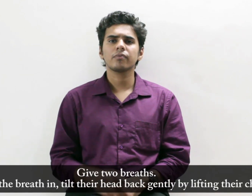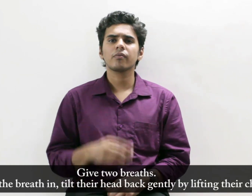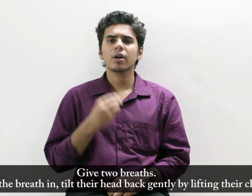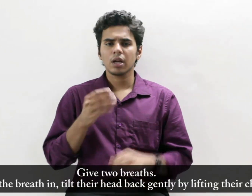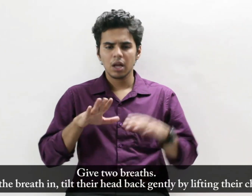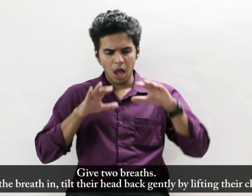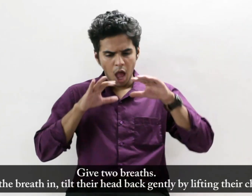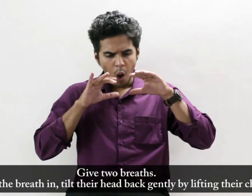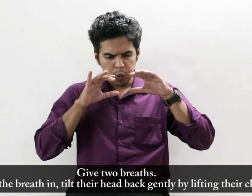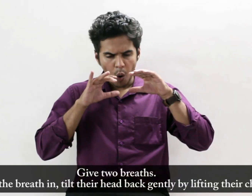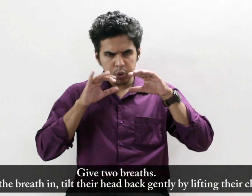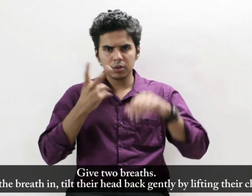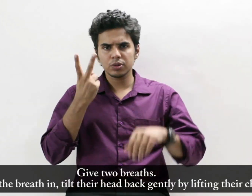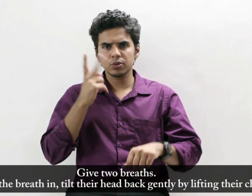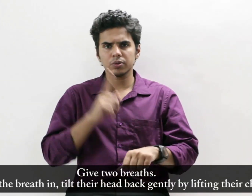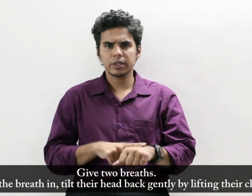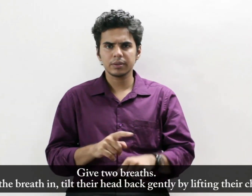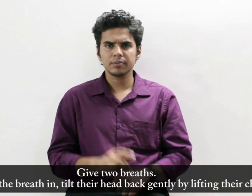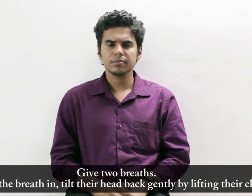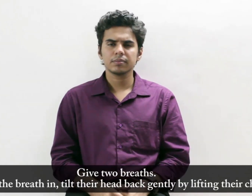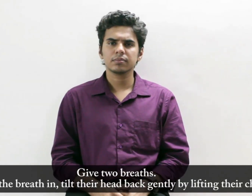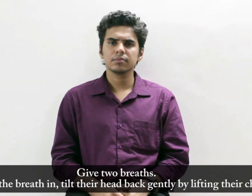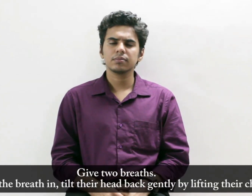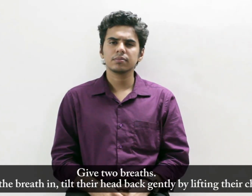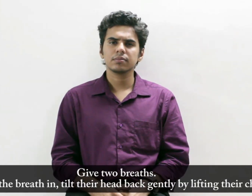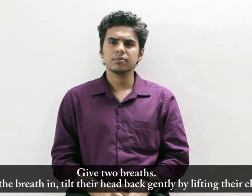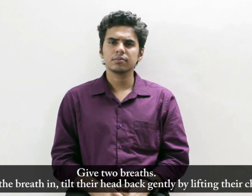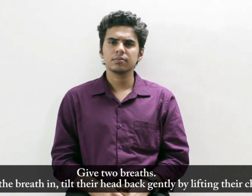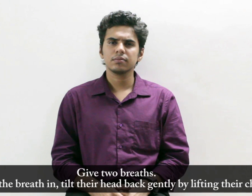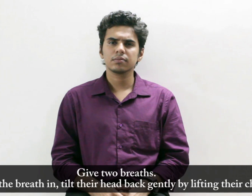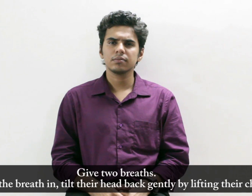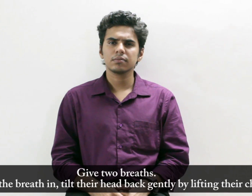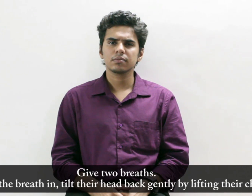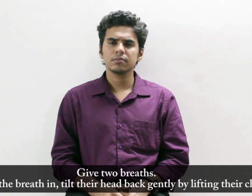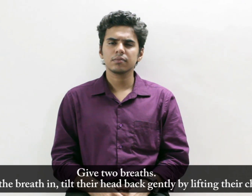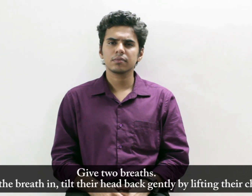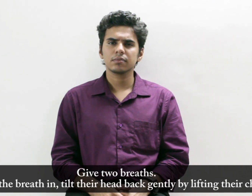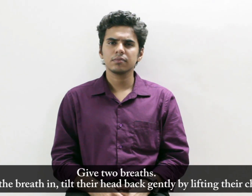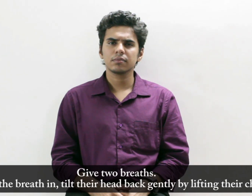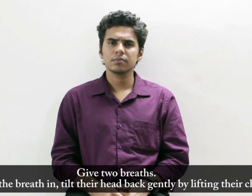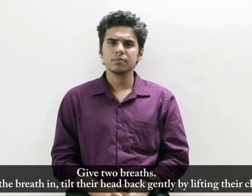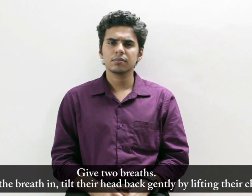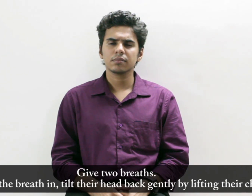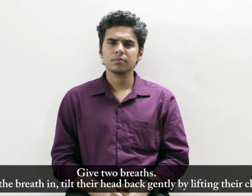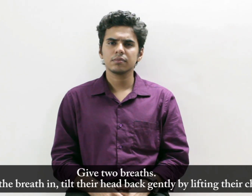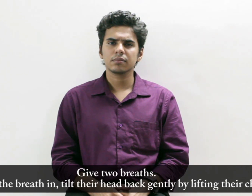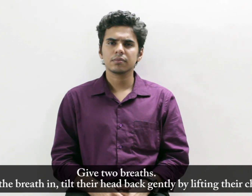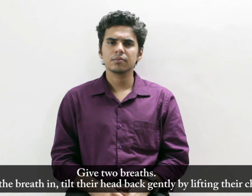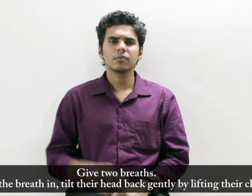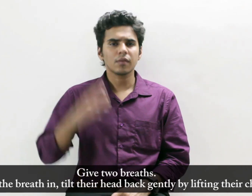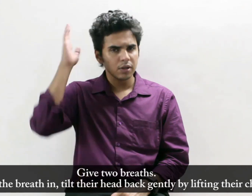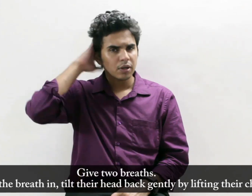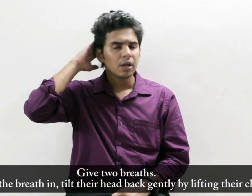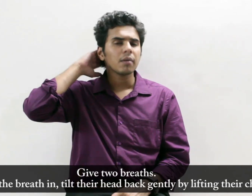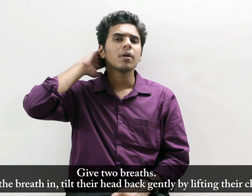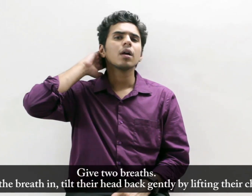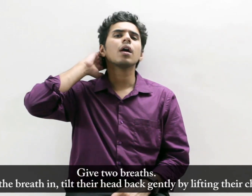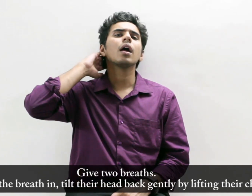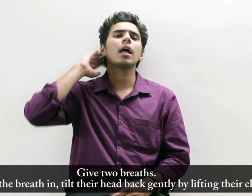Give 2 breaths. To get the breath in, tilt their head back gently by lifting their chin.